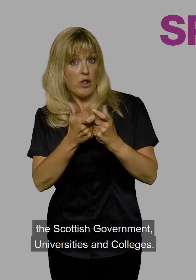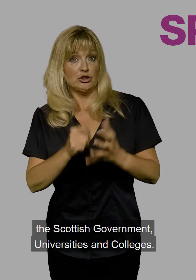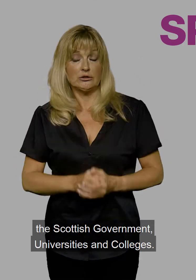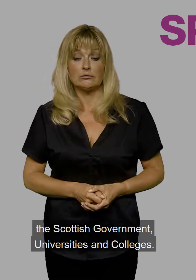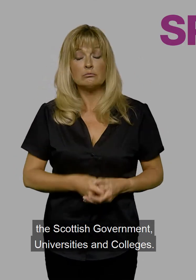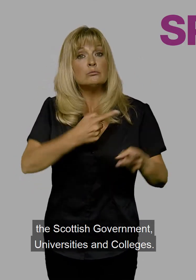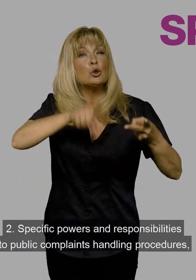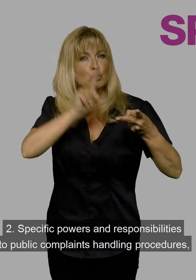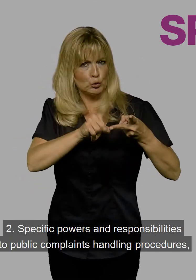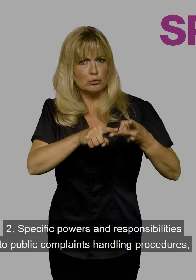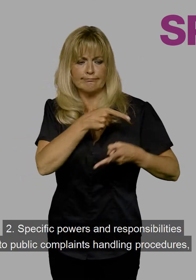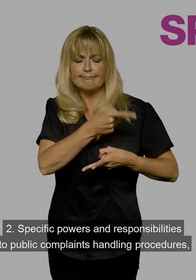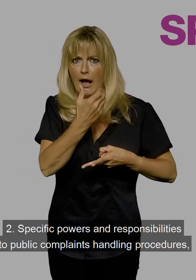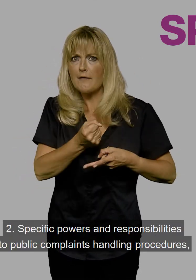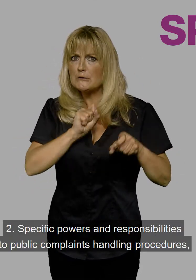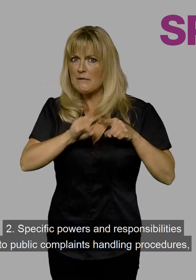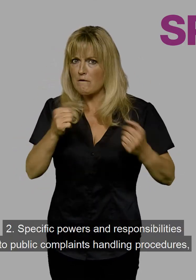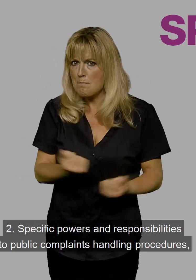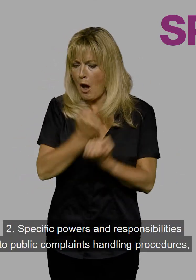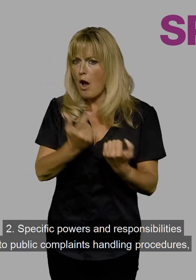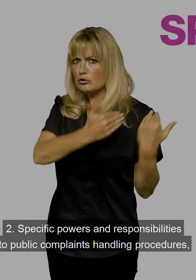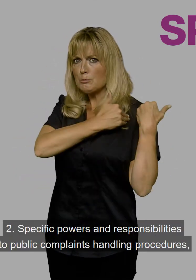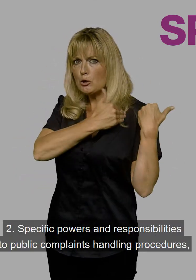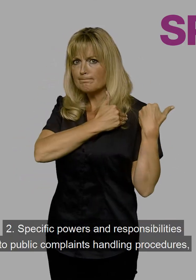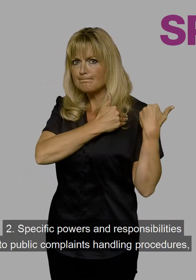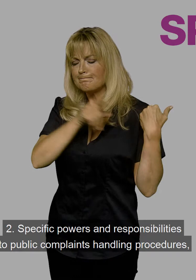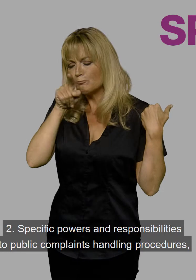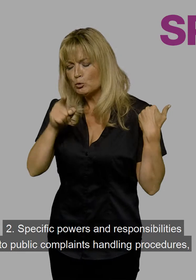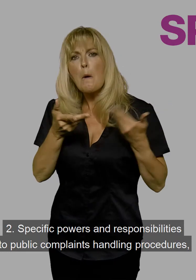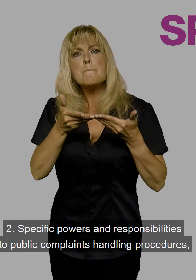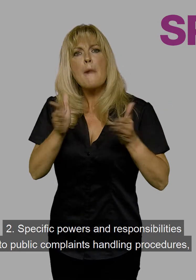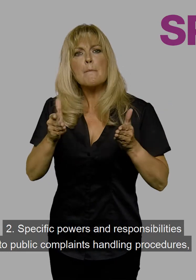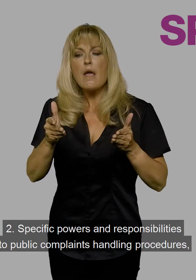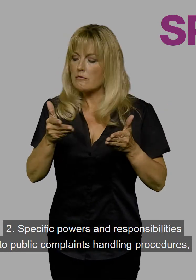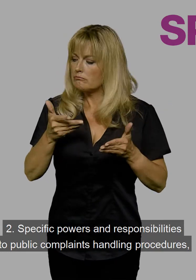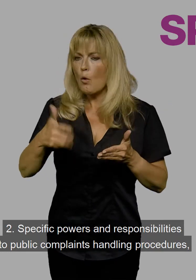colleges. Specific powers and responsibilities to public complaints handling procedures,